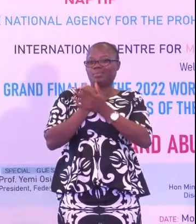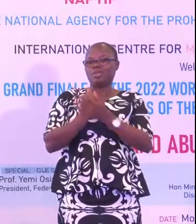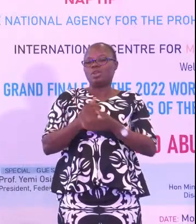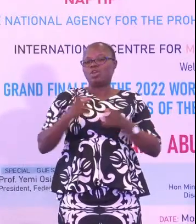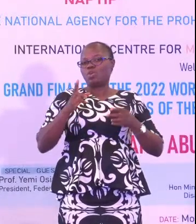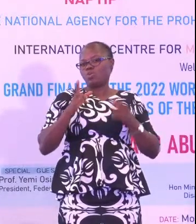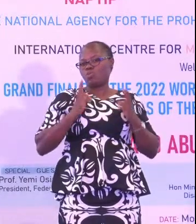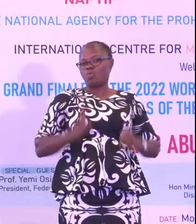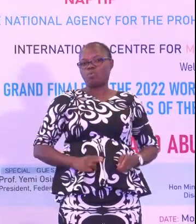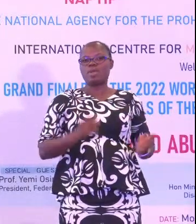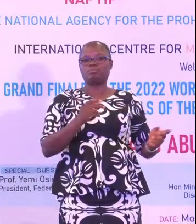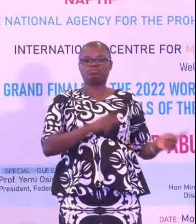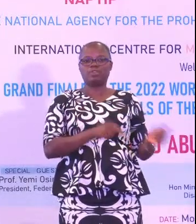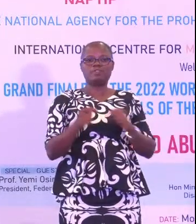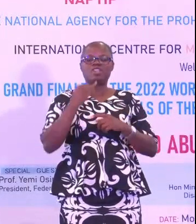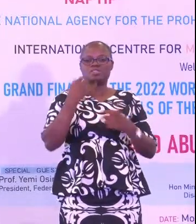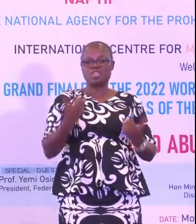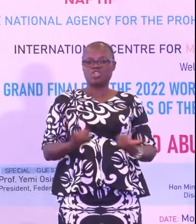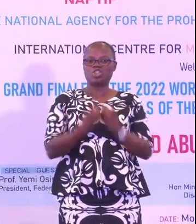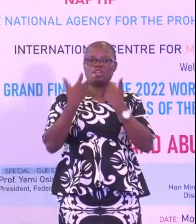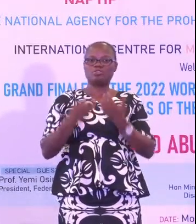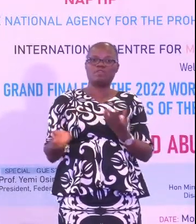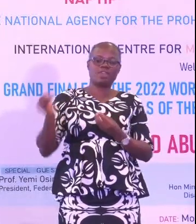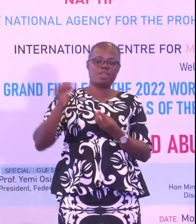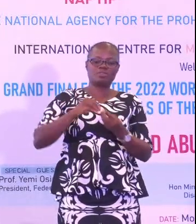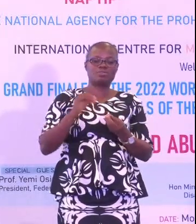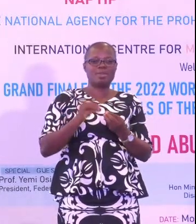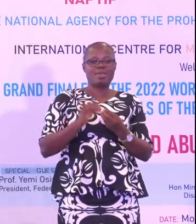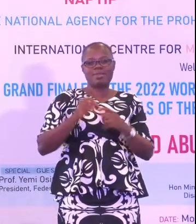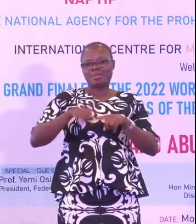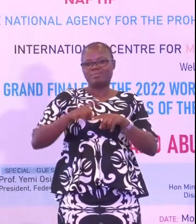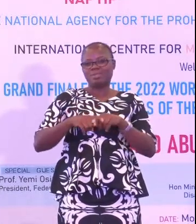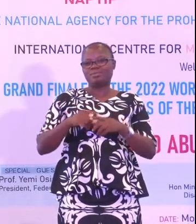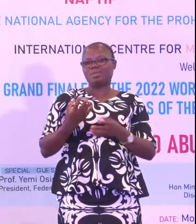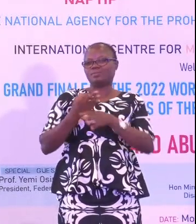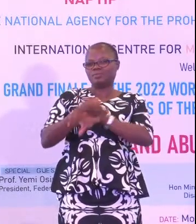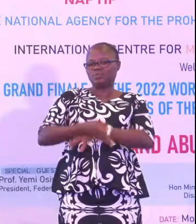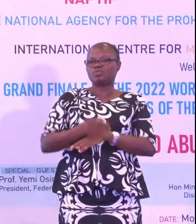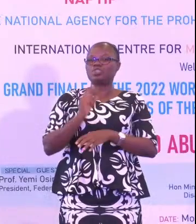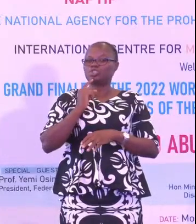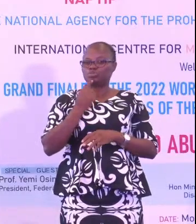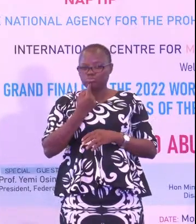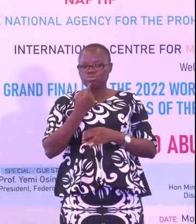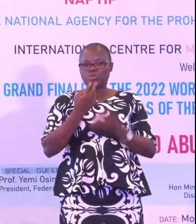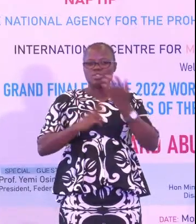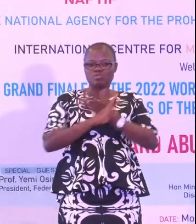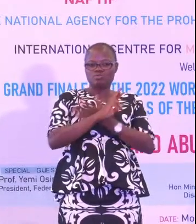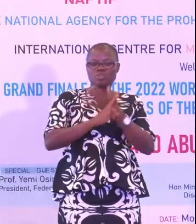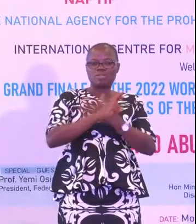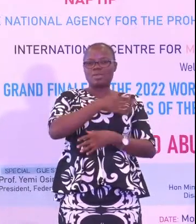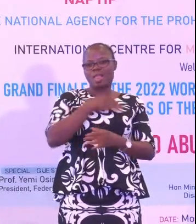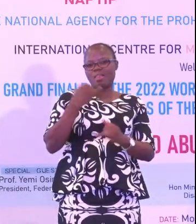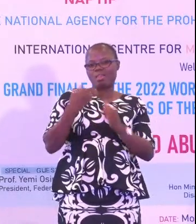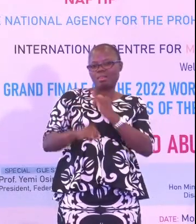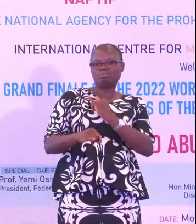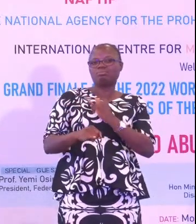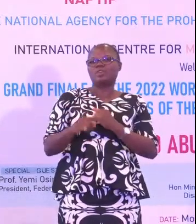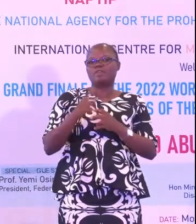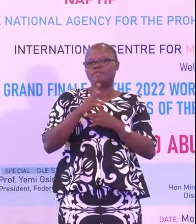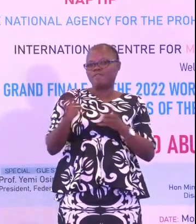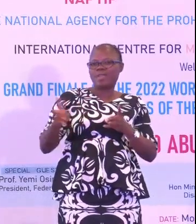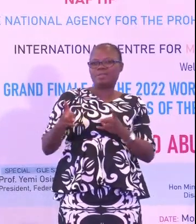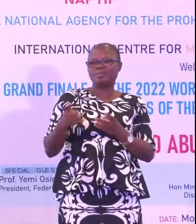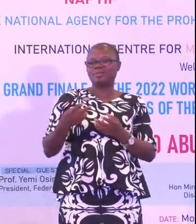Human trafficking is a challenge of extraordinary magnitude. It poses serious risks and long-lasting, very